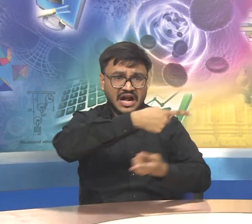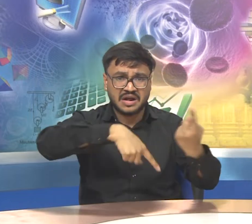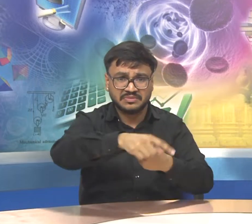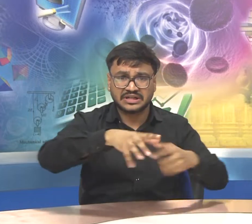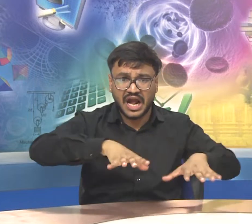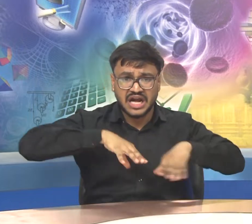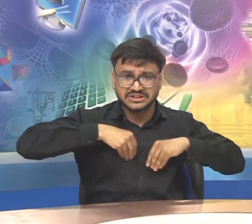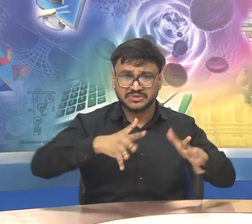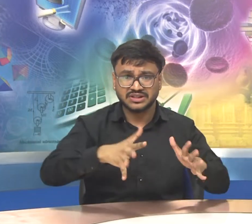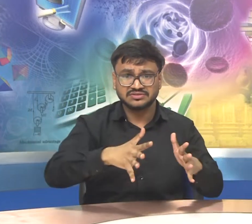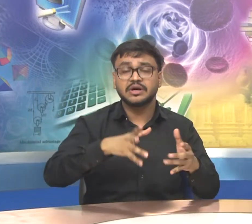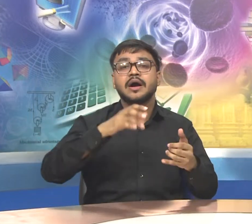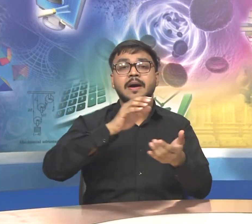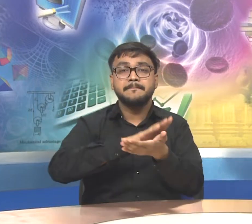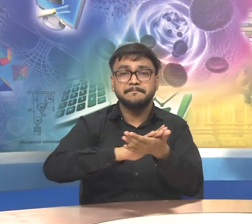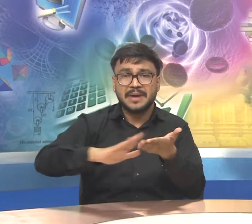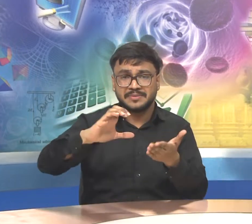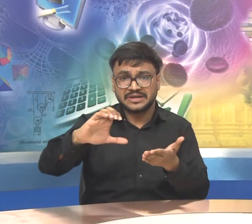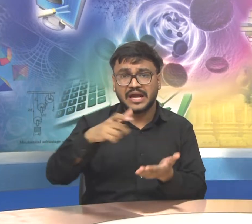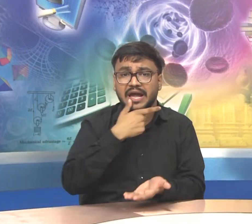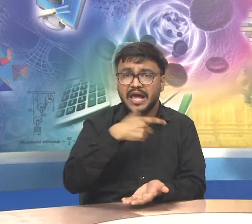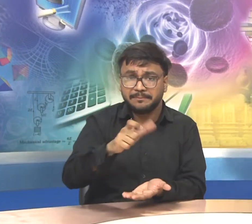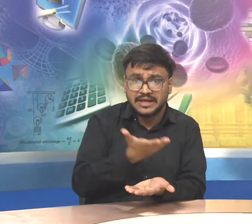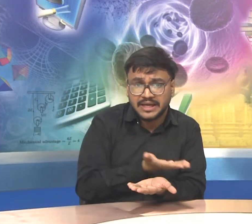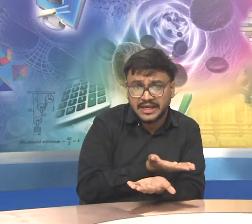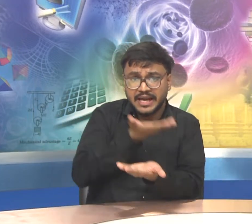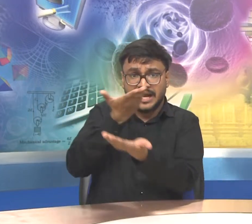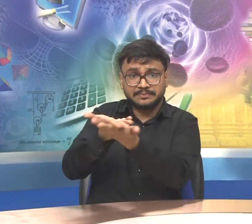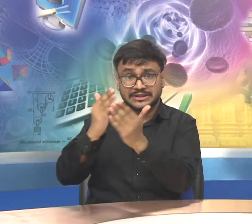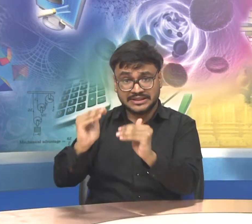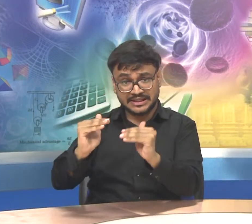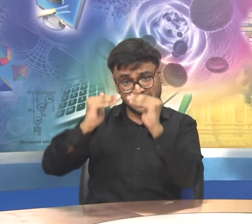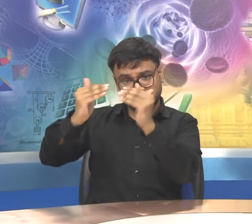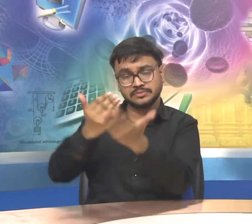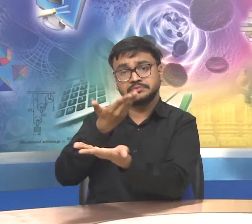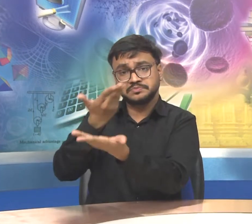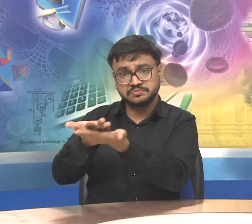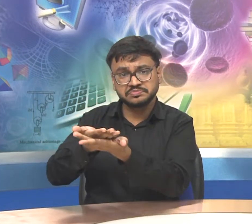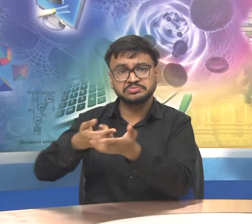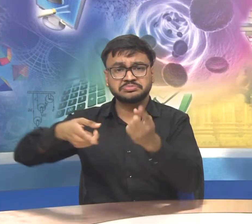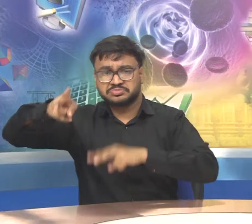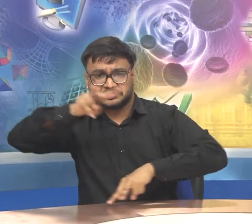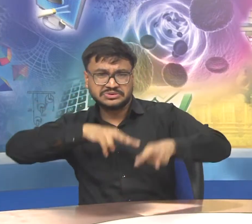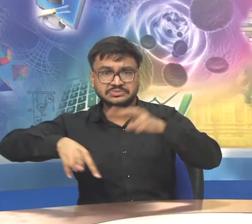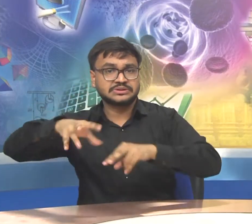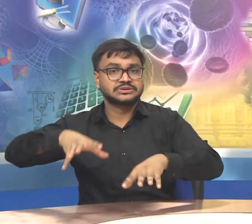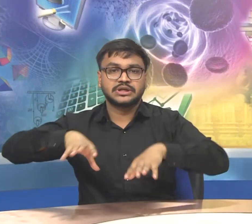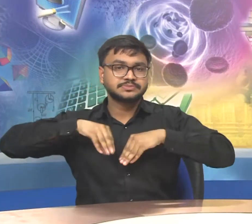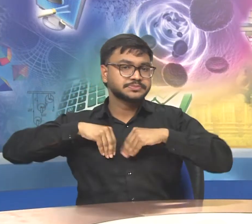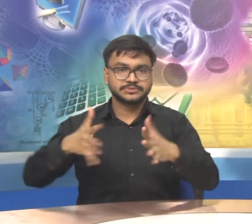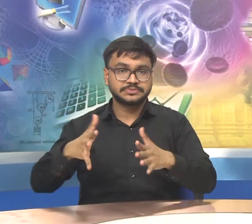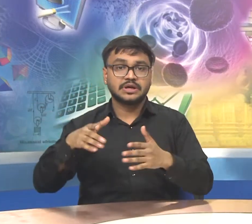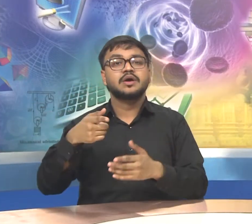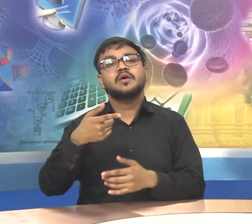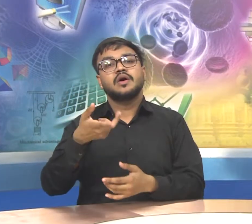In such constitutional cases, an appeal can be taken to the Supreme Court only if higher